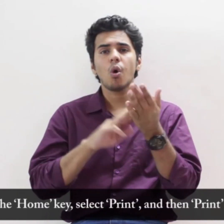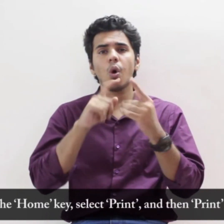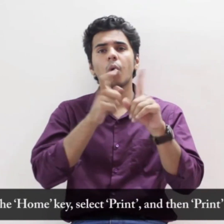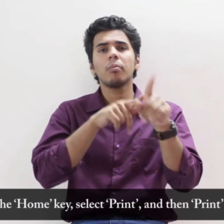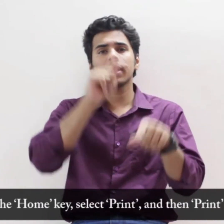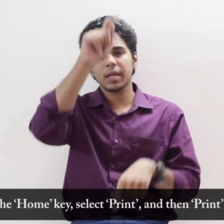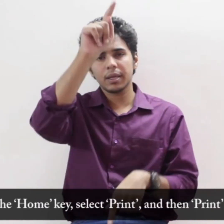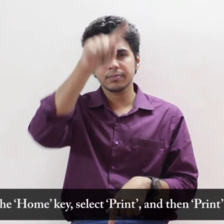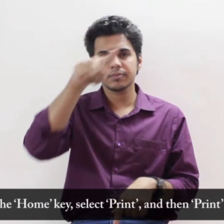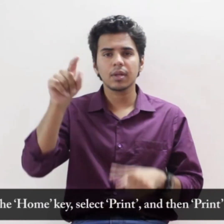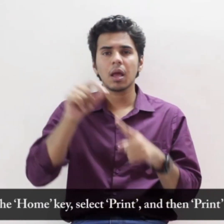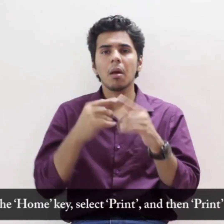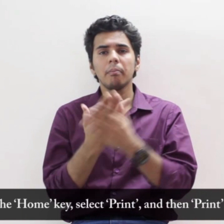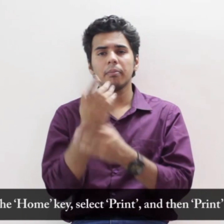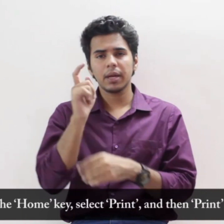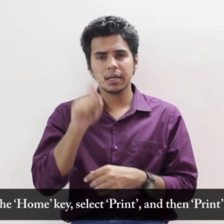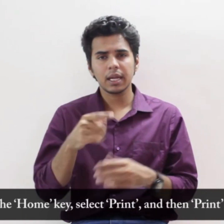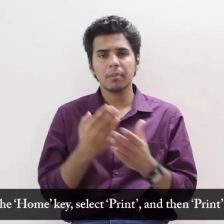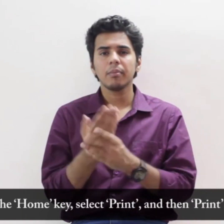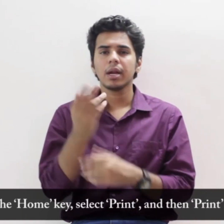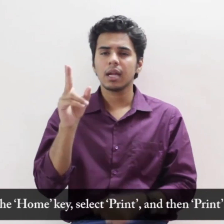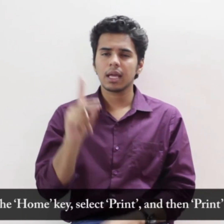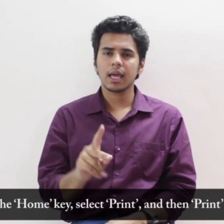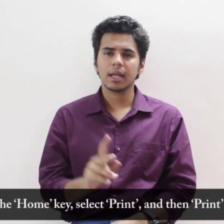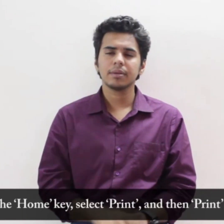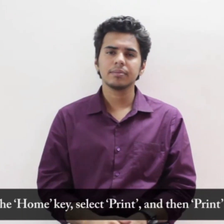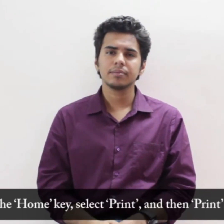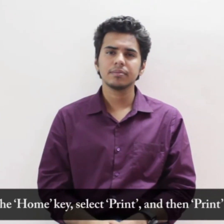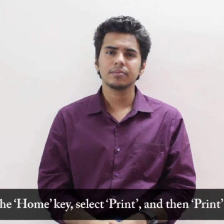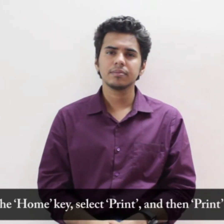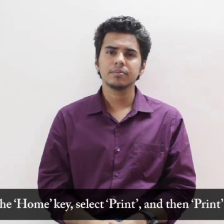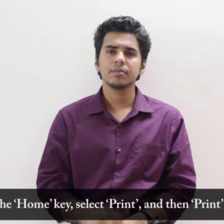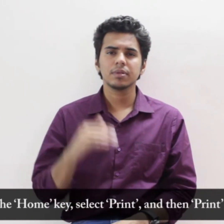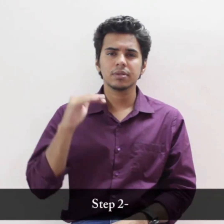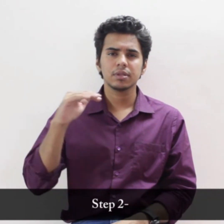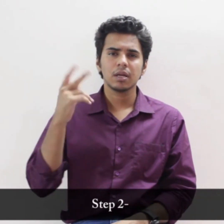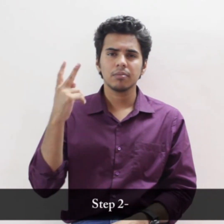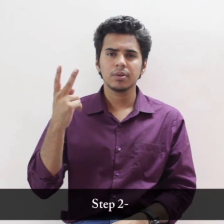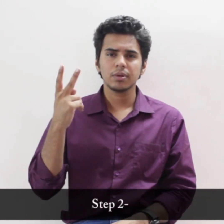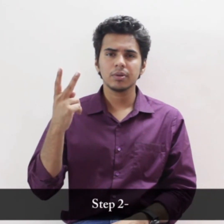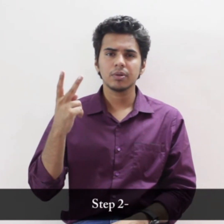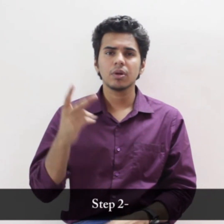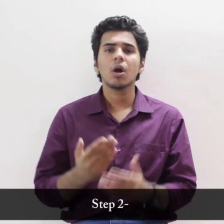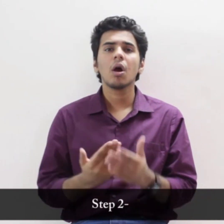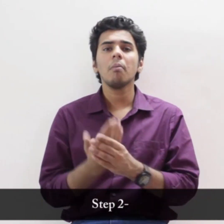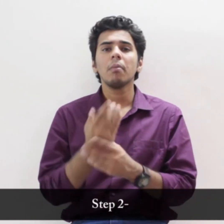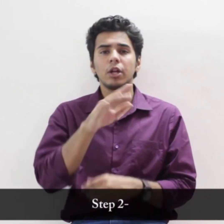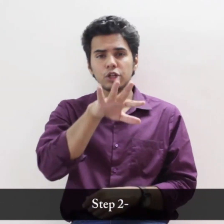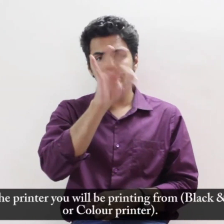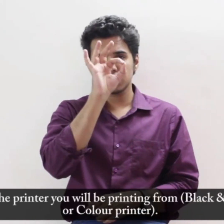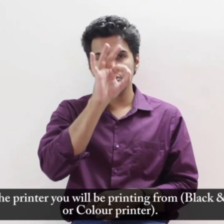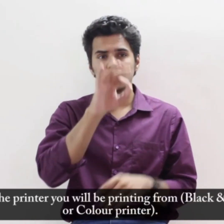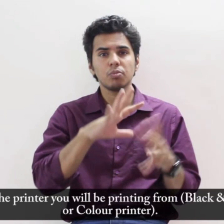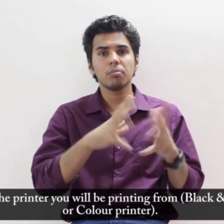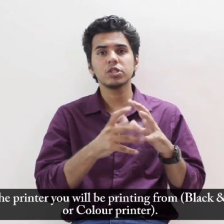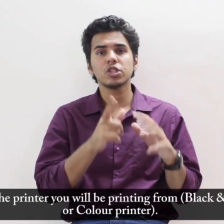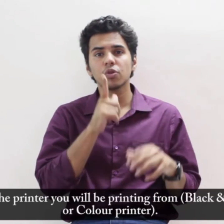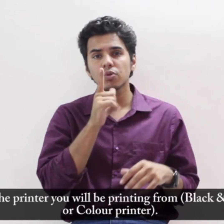Click the Home key, select Print and then Print again. Step 2. Choose the printer you will